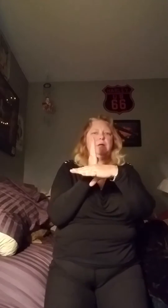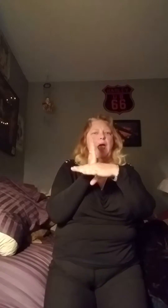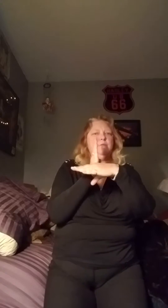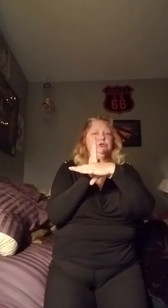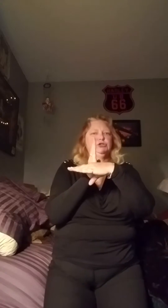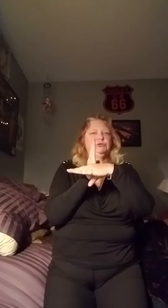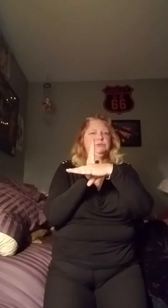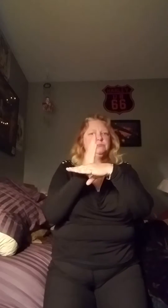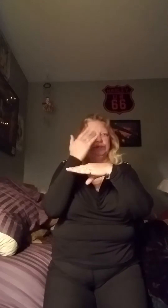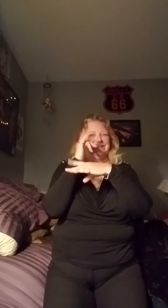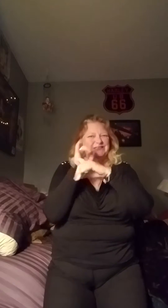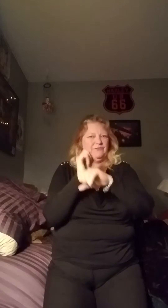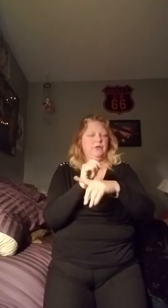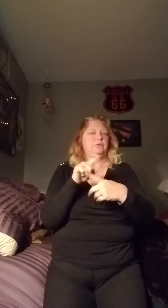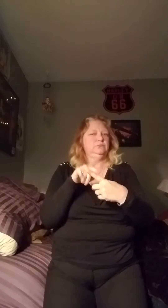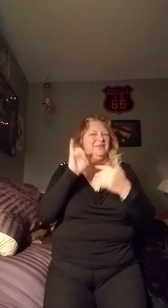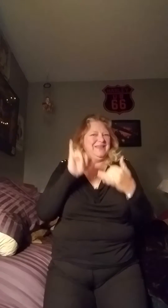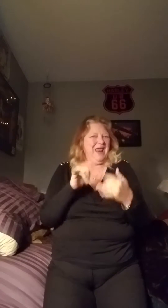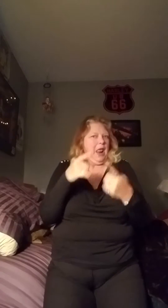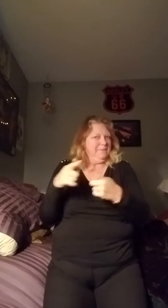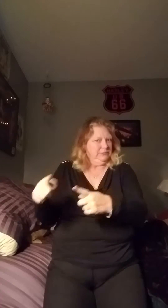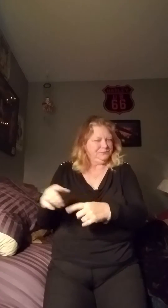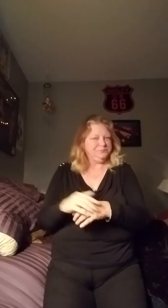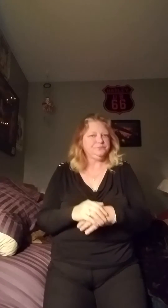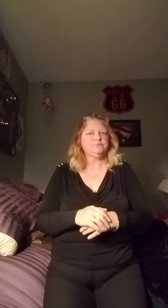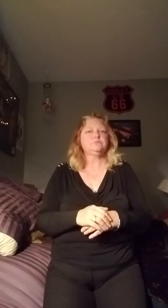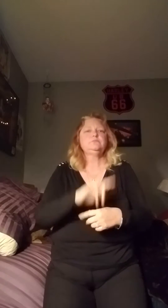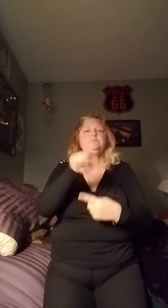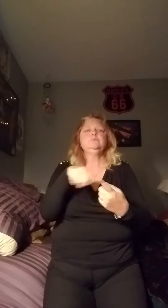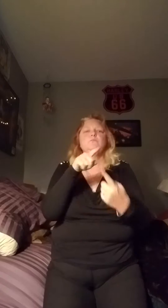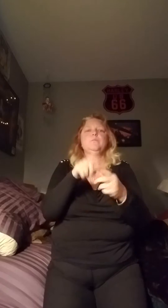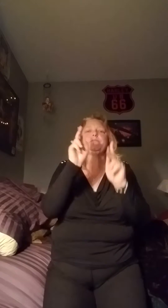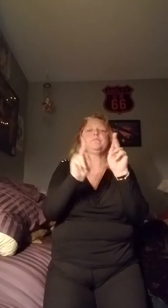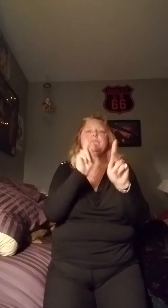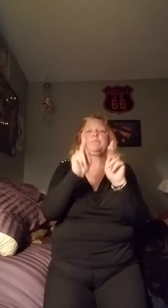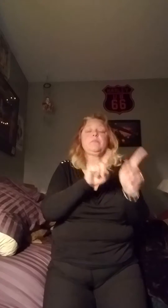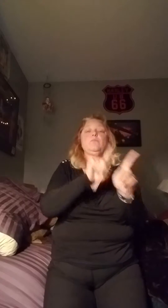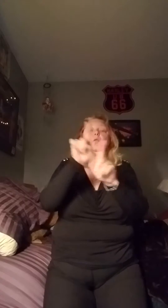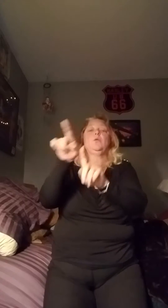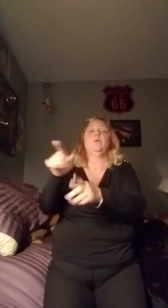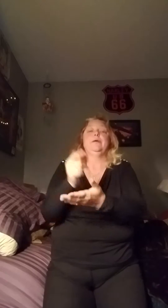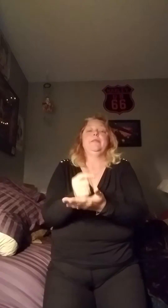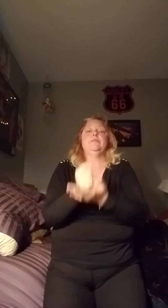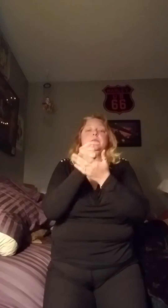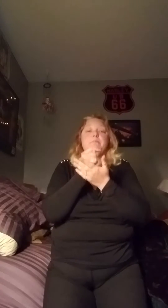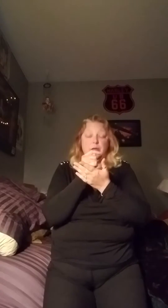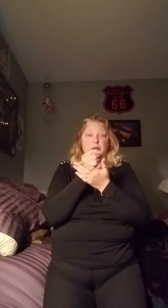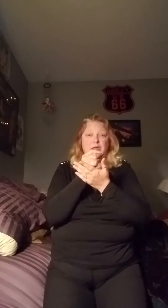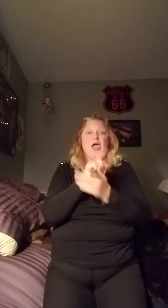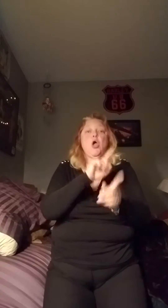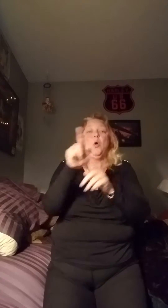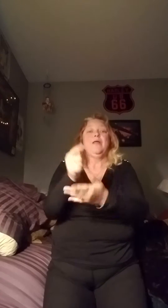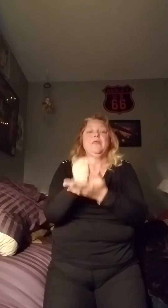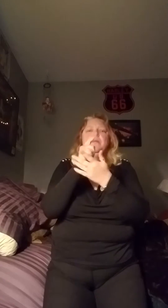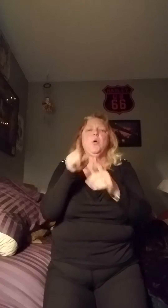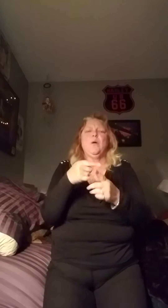a statistical inevitability. When do people go to therapy? Well, they go to therapy when they're feeling really crappy. They go to